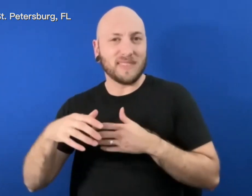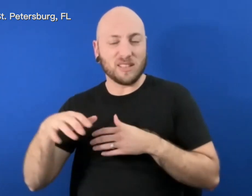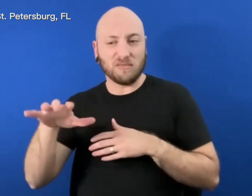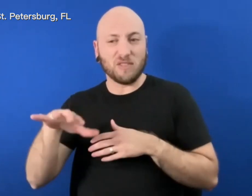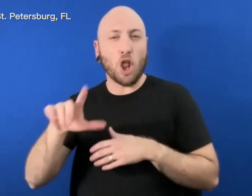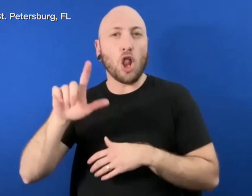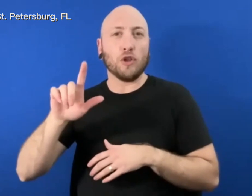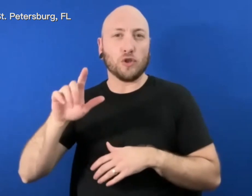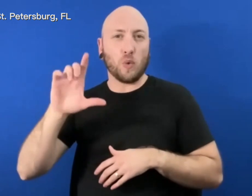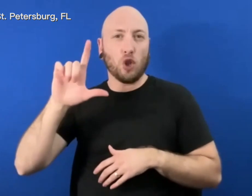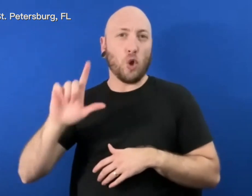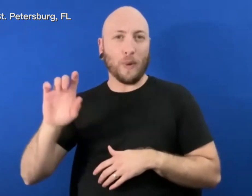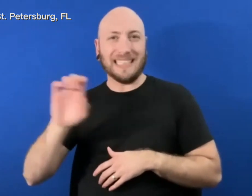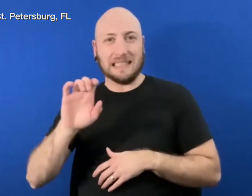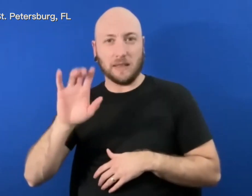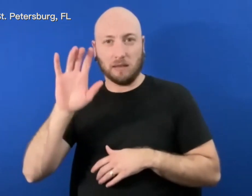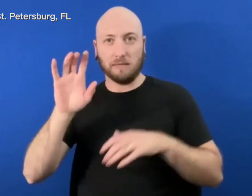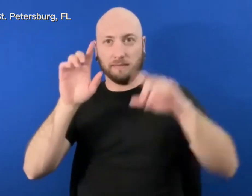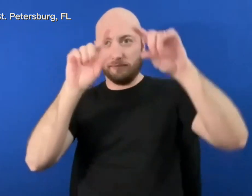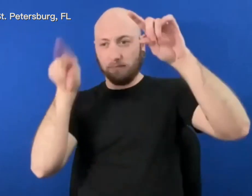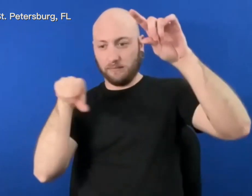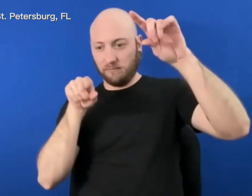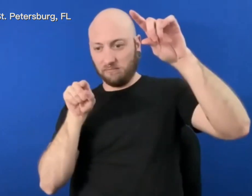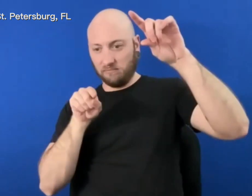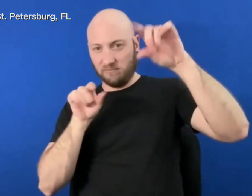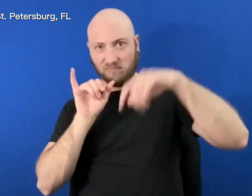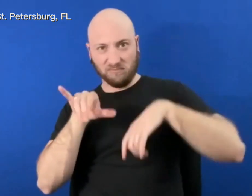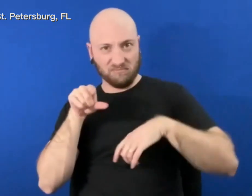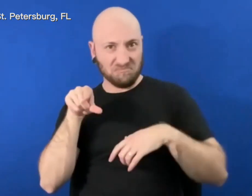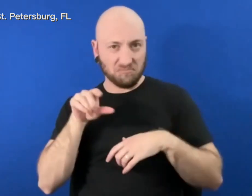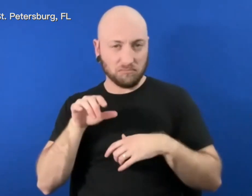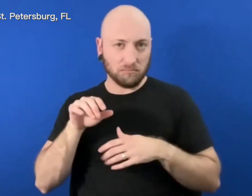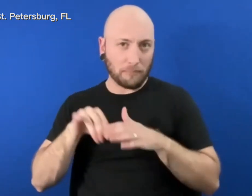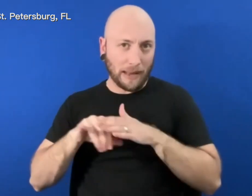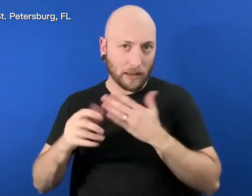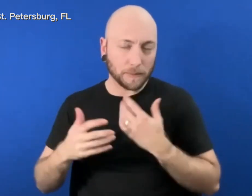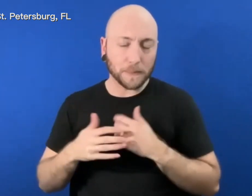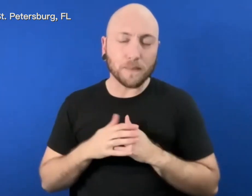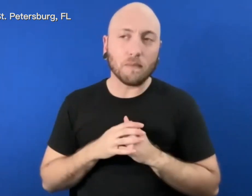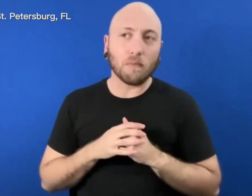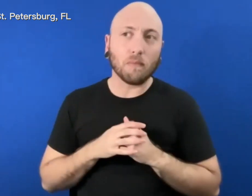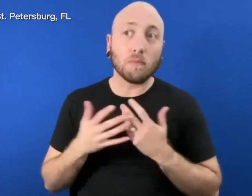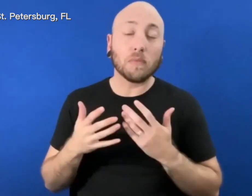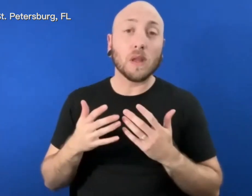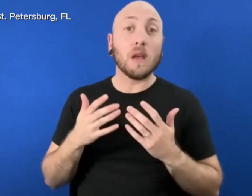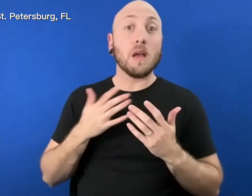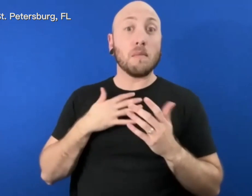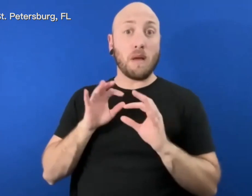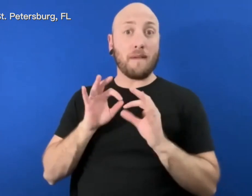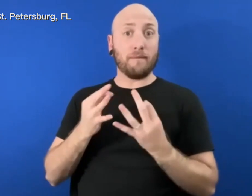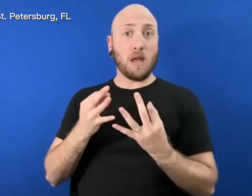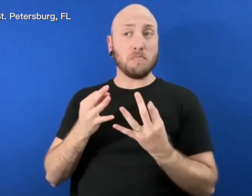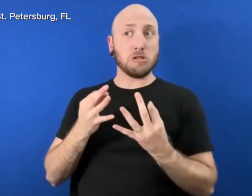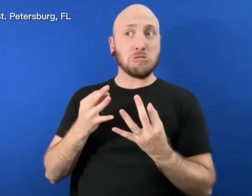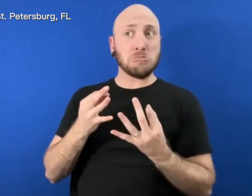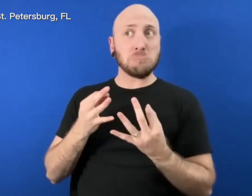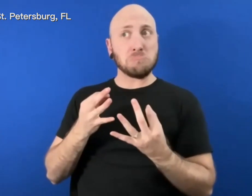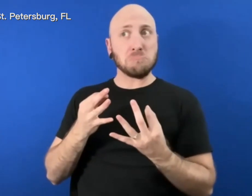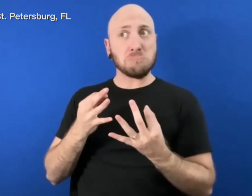And yeah, I came from like a pretty like affluent family. I wouldn't say it was like we were hard for money